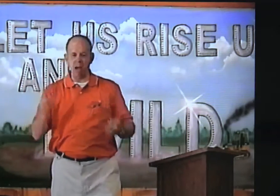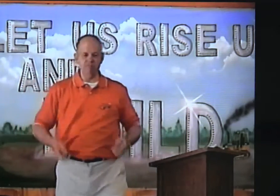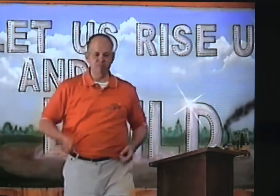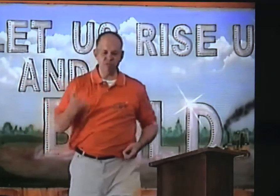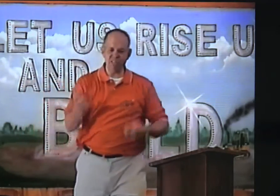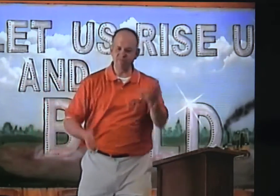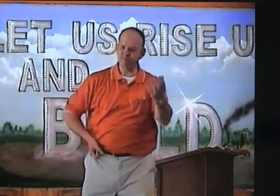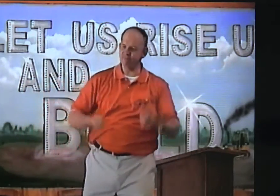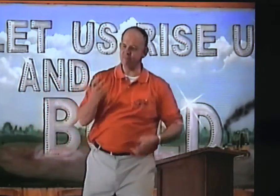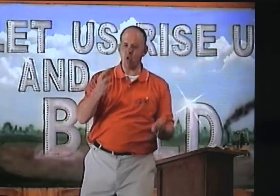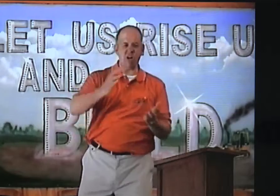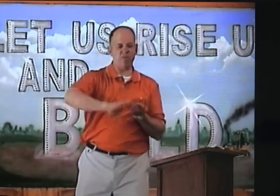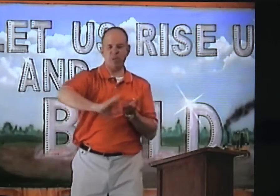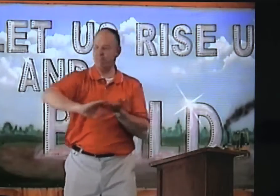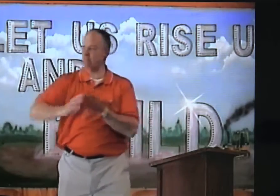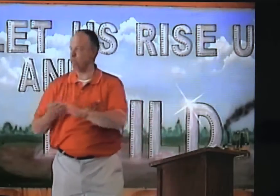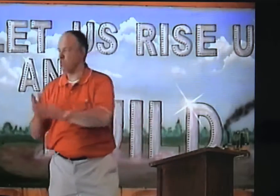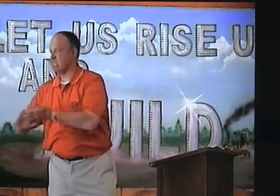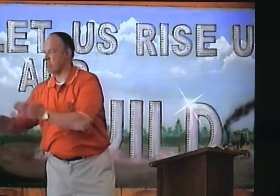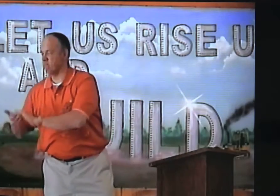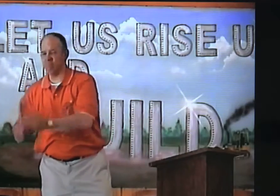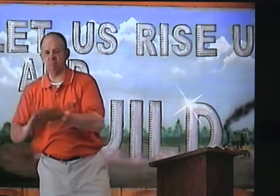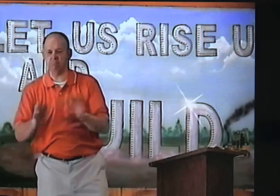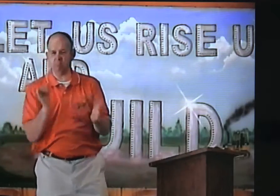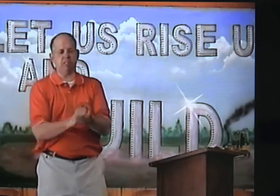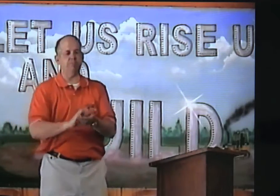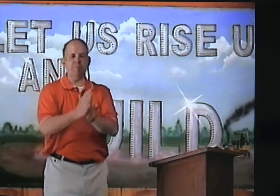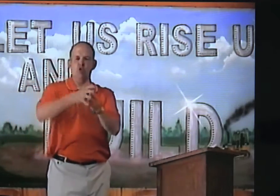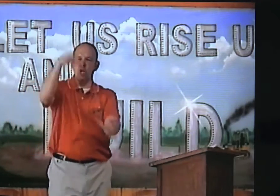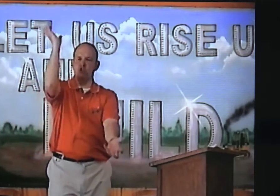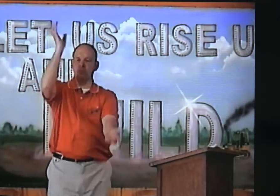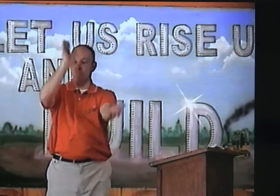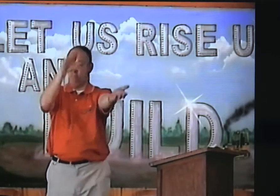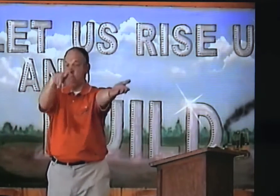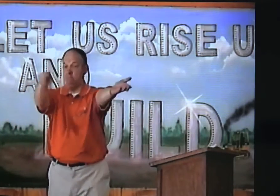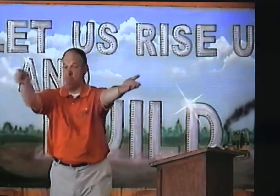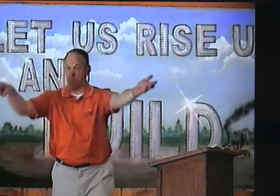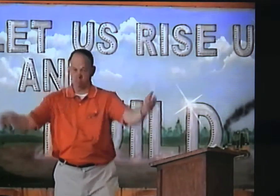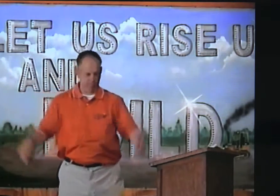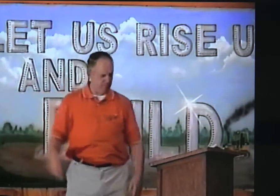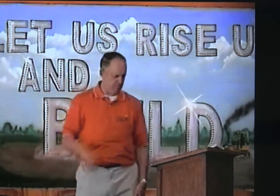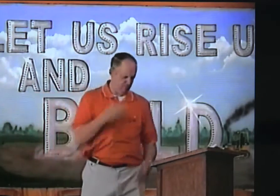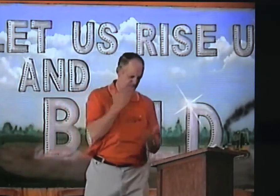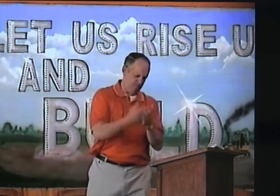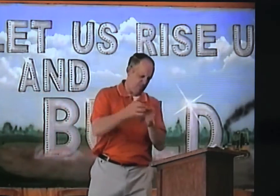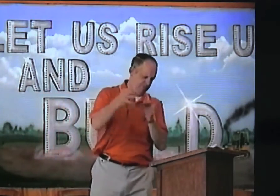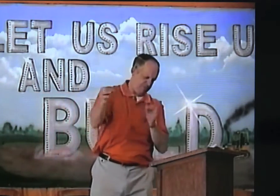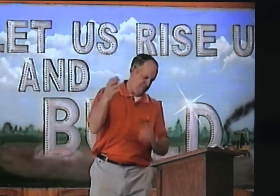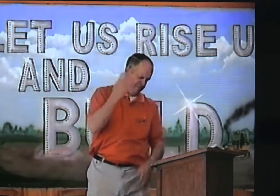laugh, give forgiveness, that's richer.